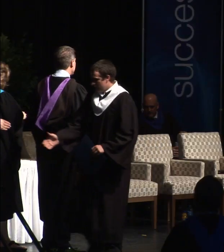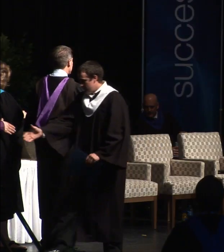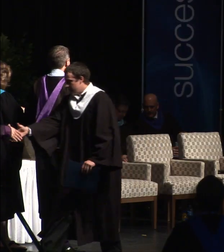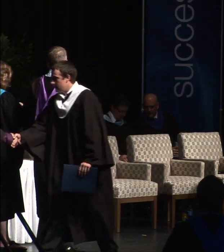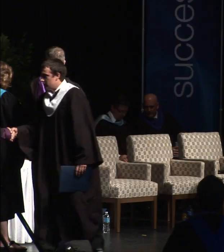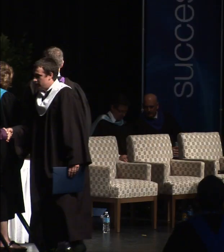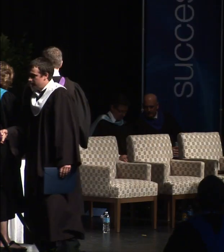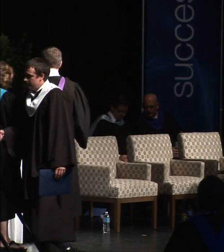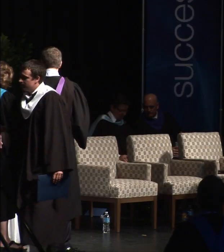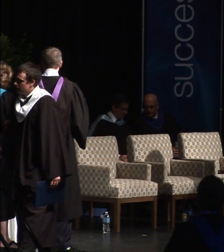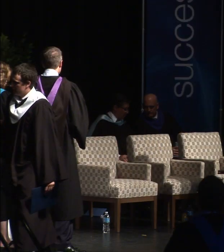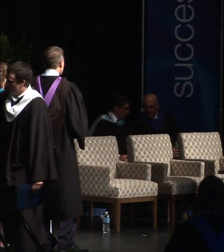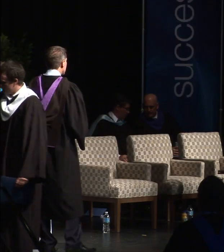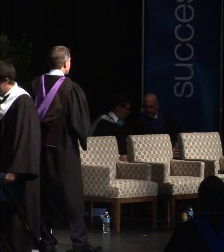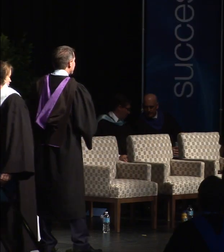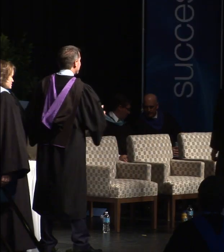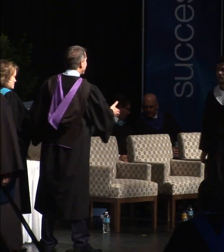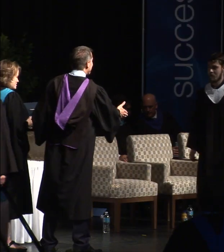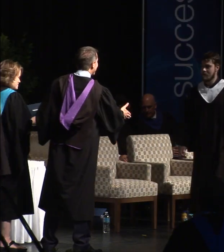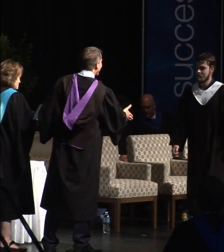Michael Joseph McKinnon.